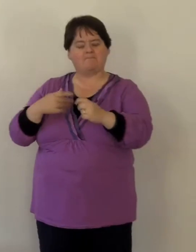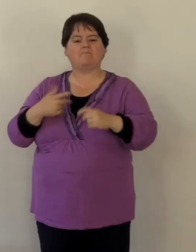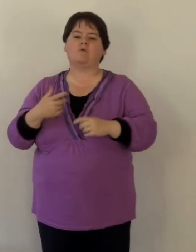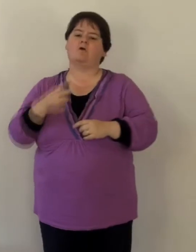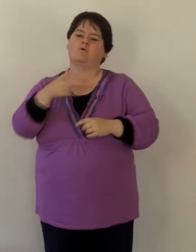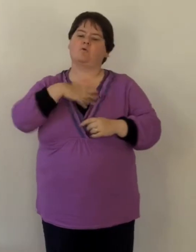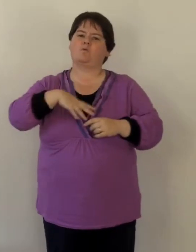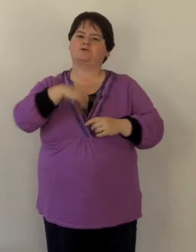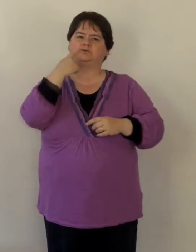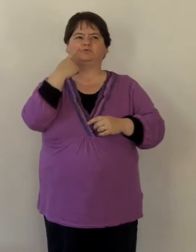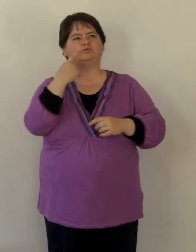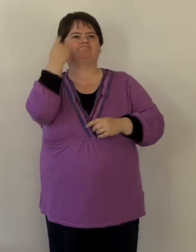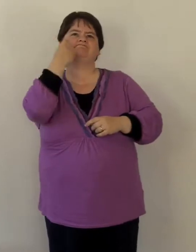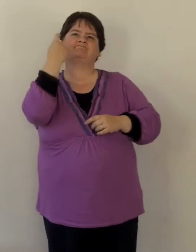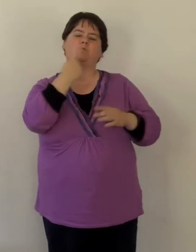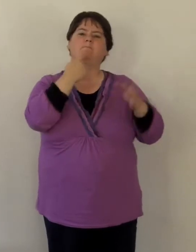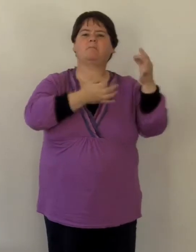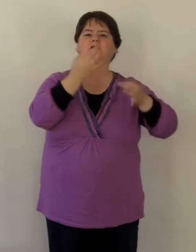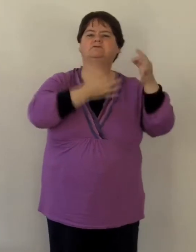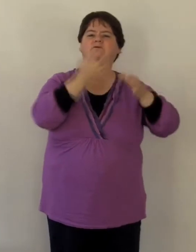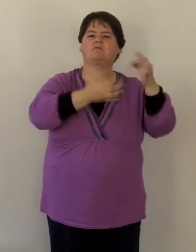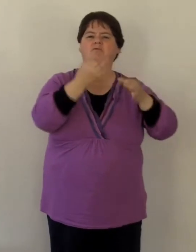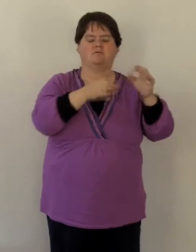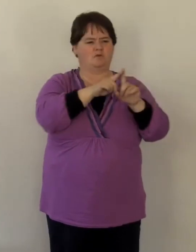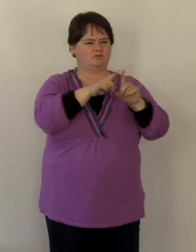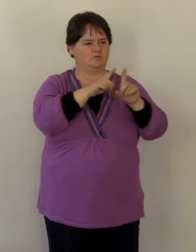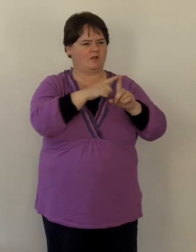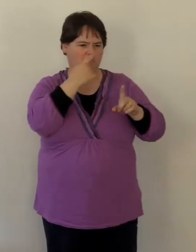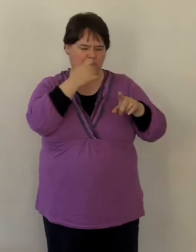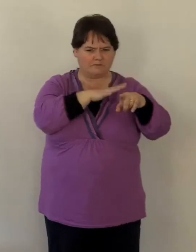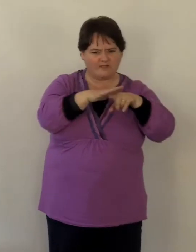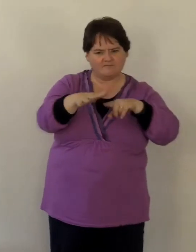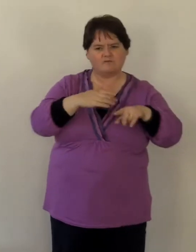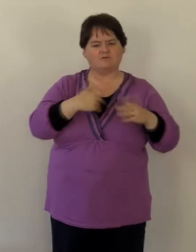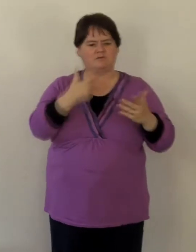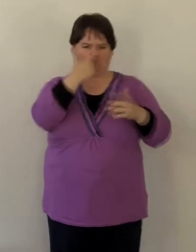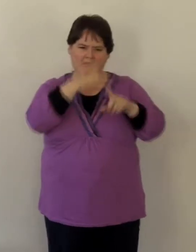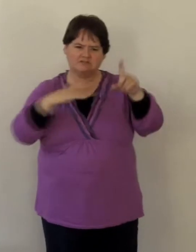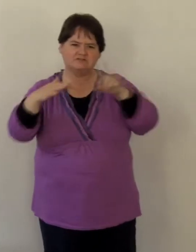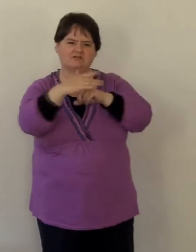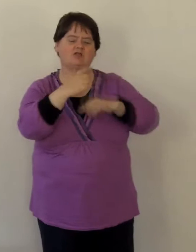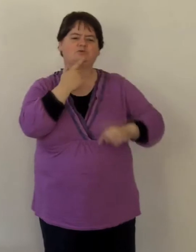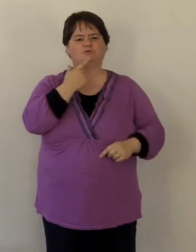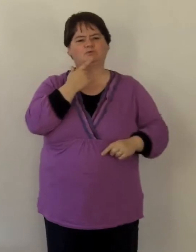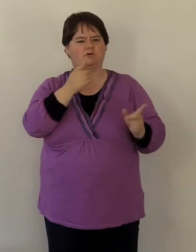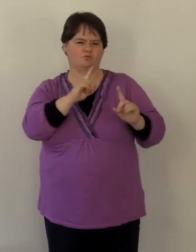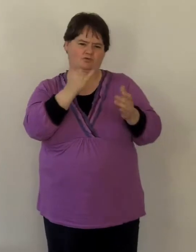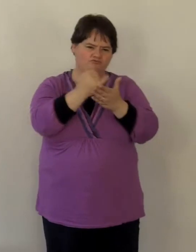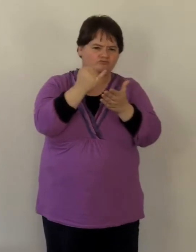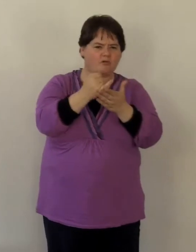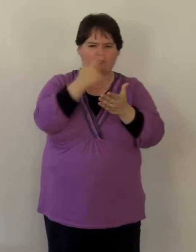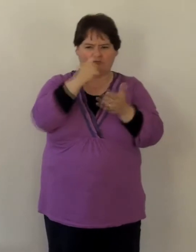political writer, a great man for looking at what society was and what it could be.